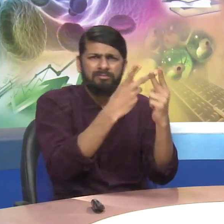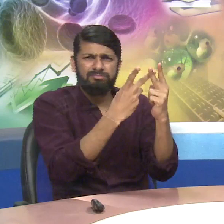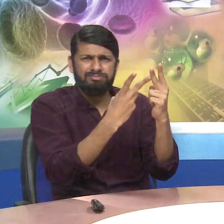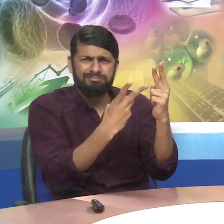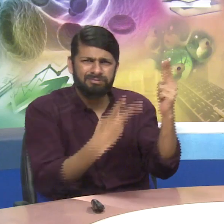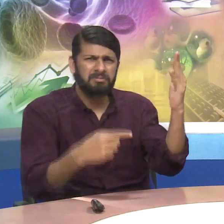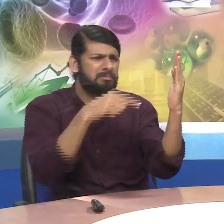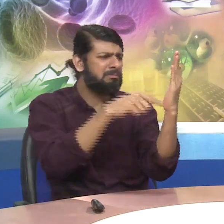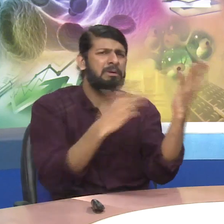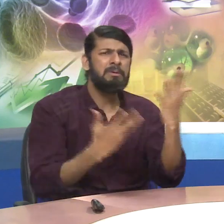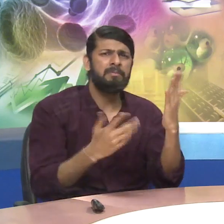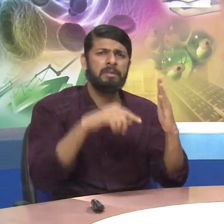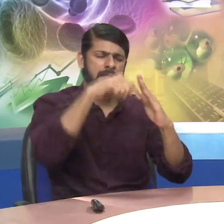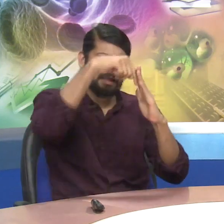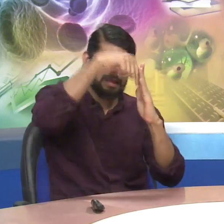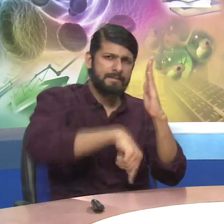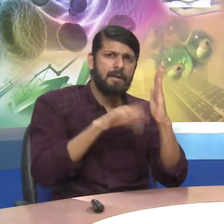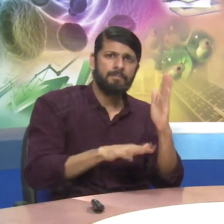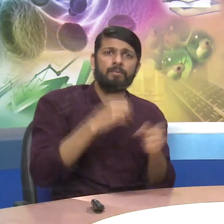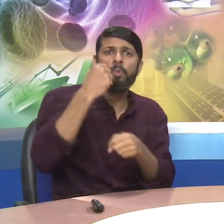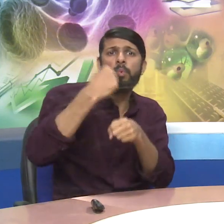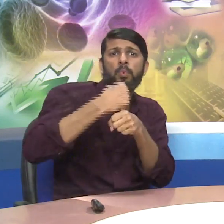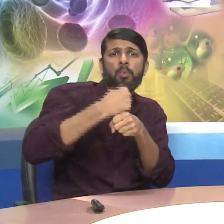It is a document containing laws and rules